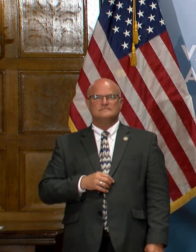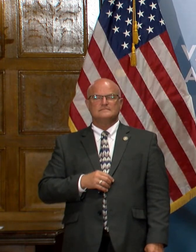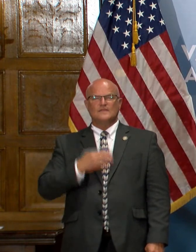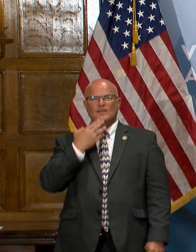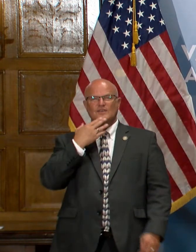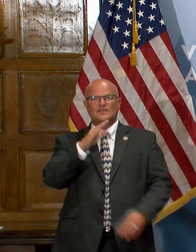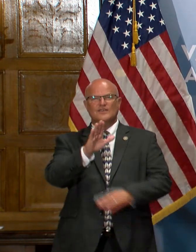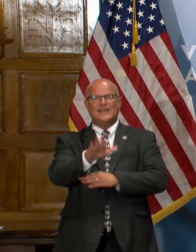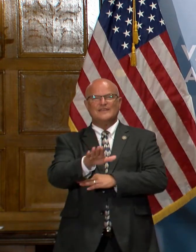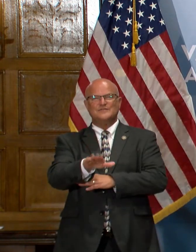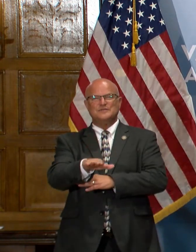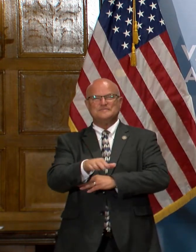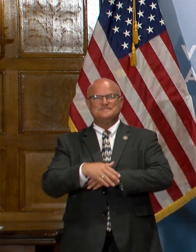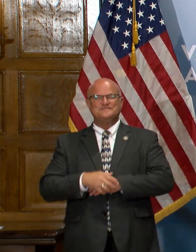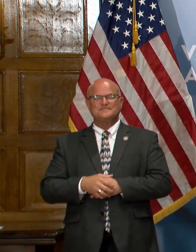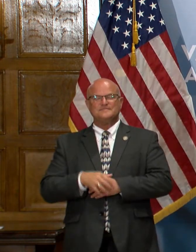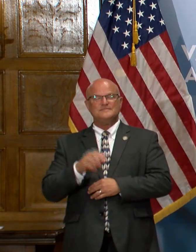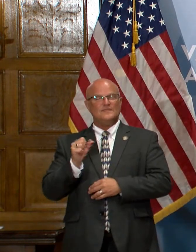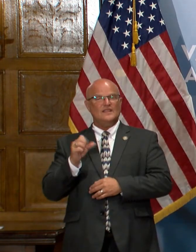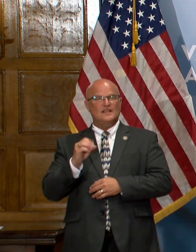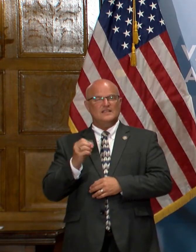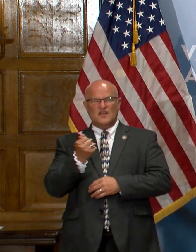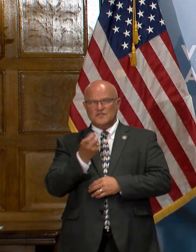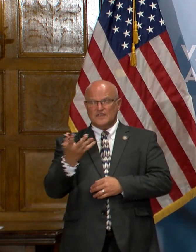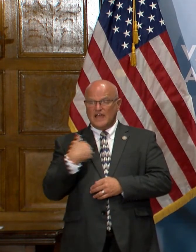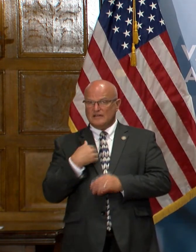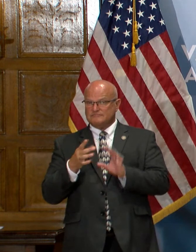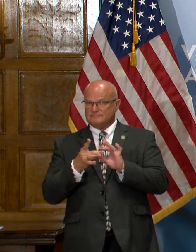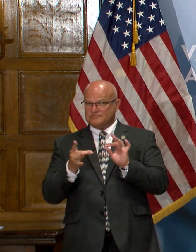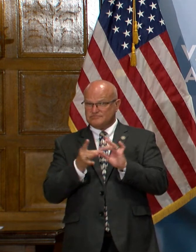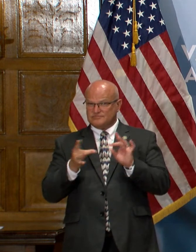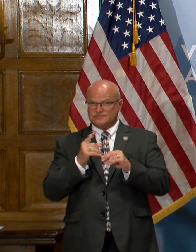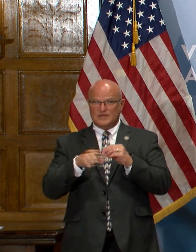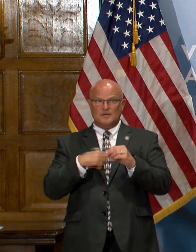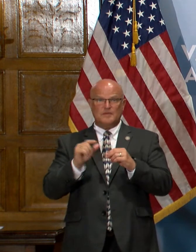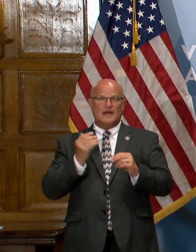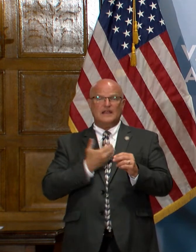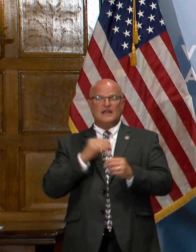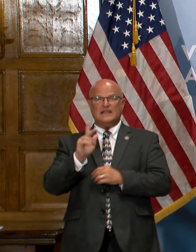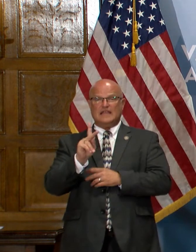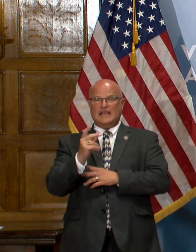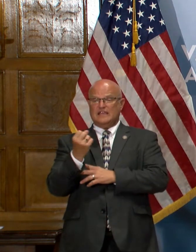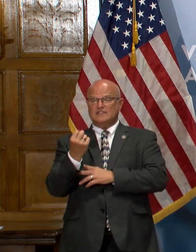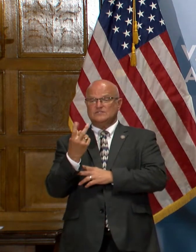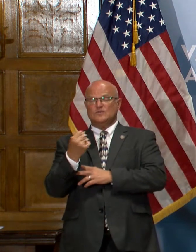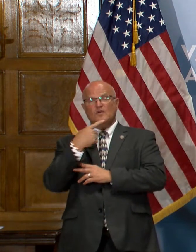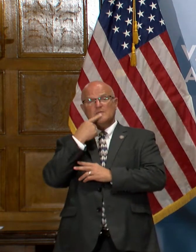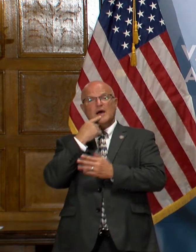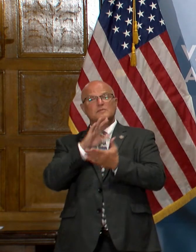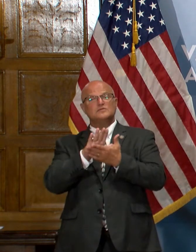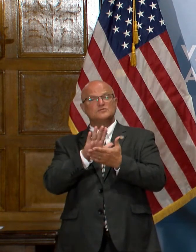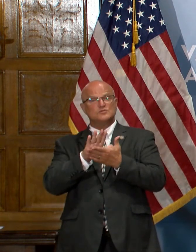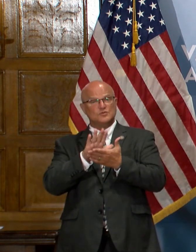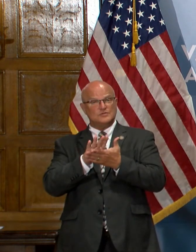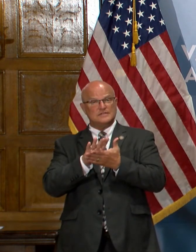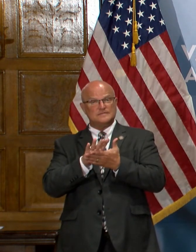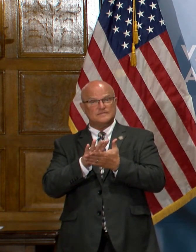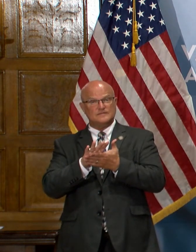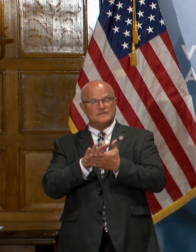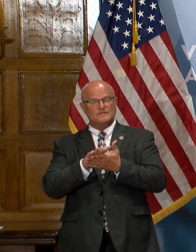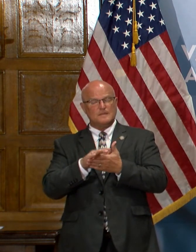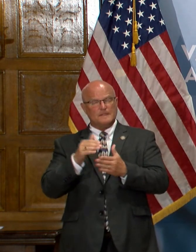Good afternoon. So a couple of things that I want to report on regarding our K-12 public schools.